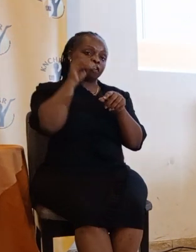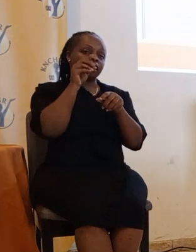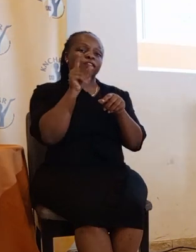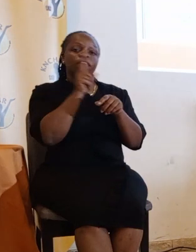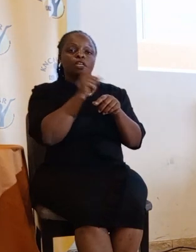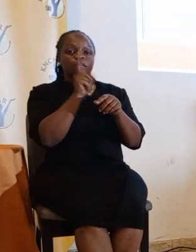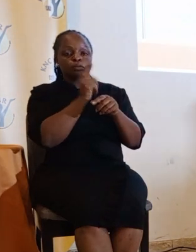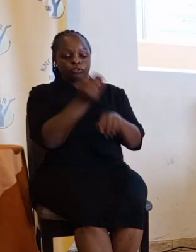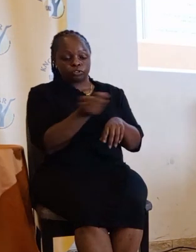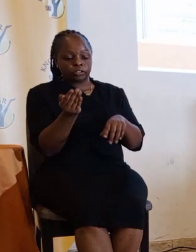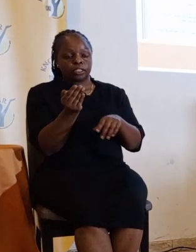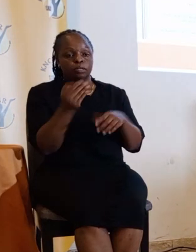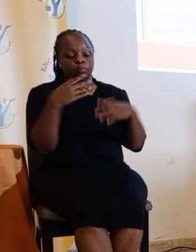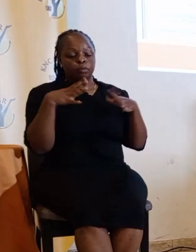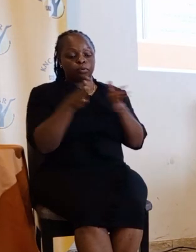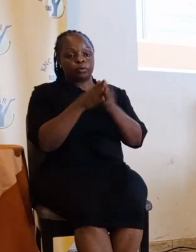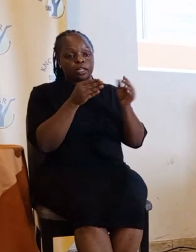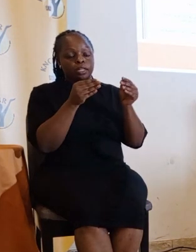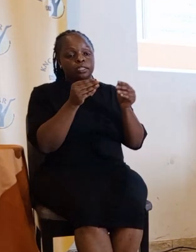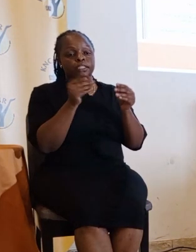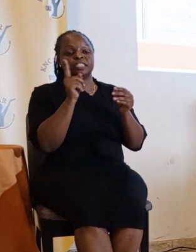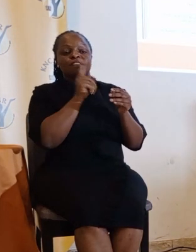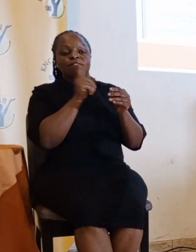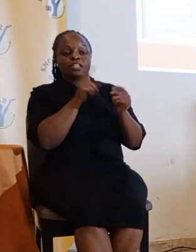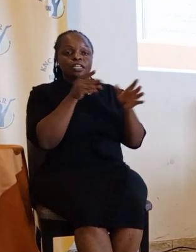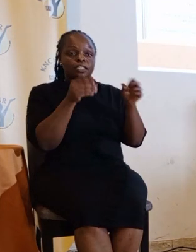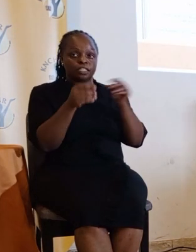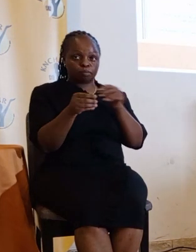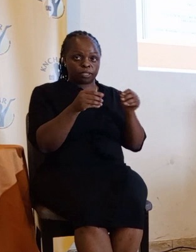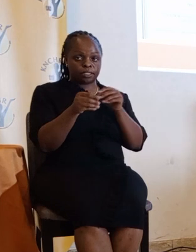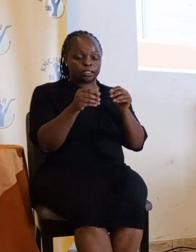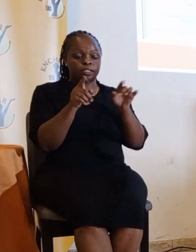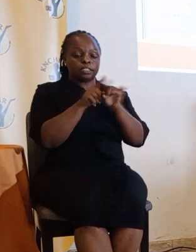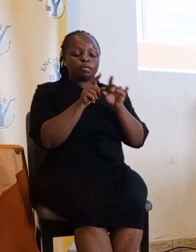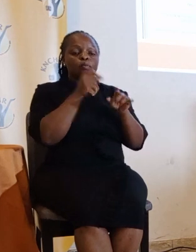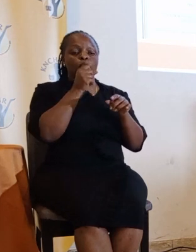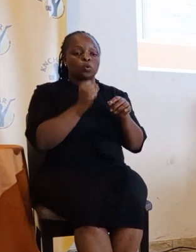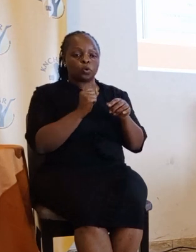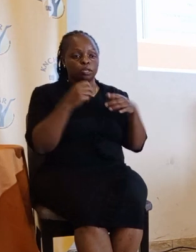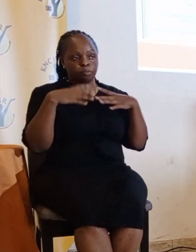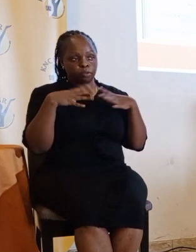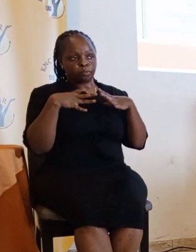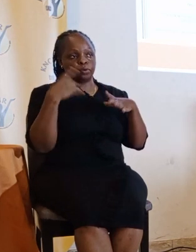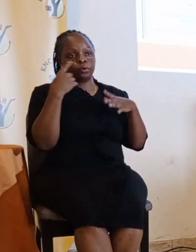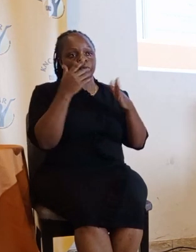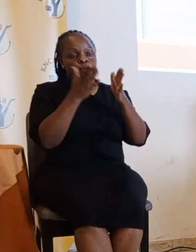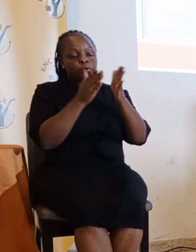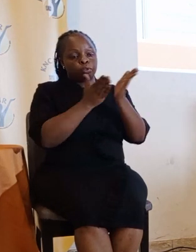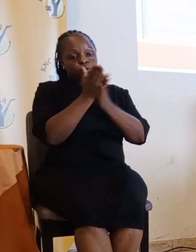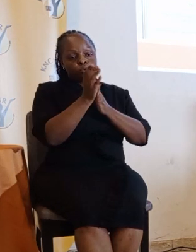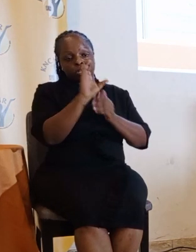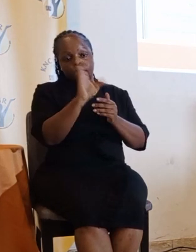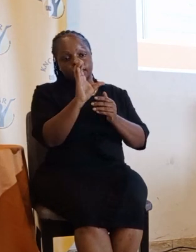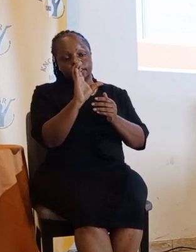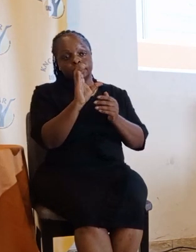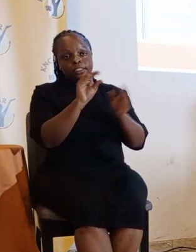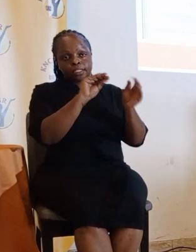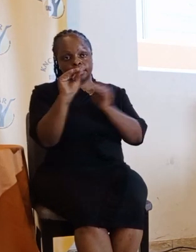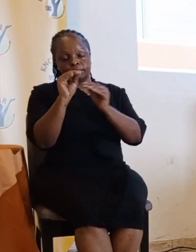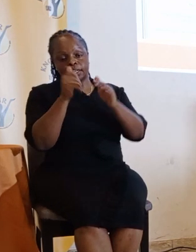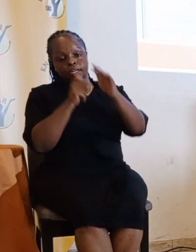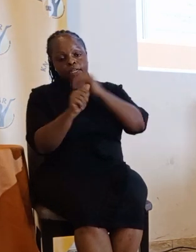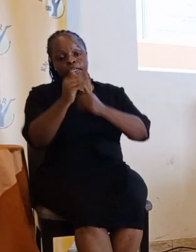vulnerable children, persons with severe disabilities, and older persons through cash transfers under the Inua